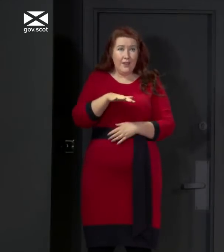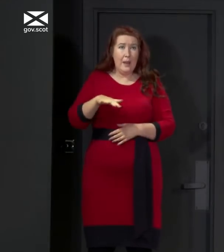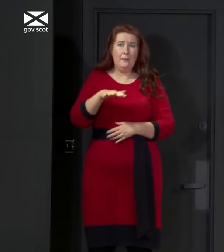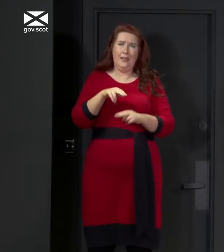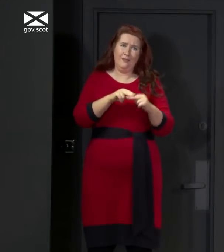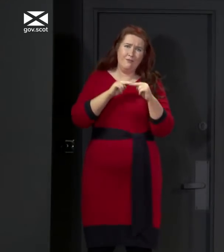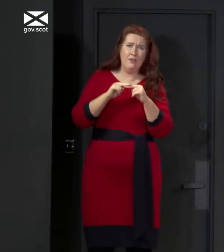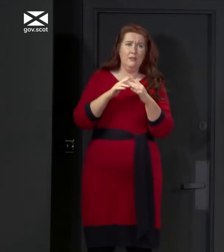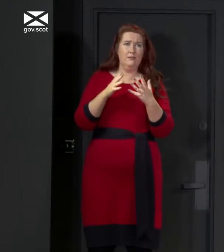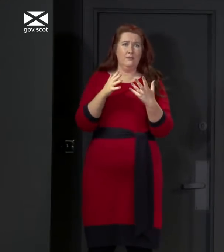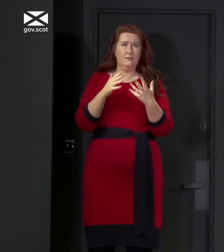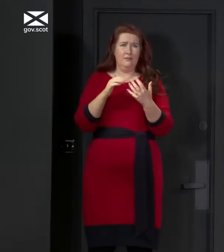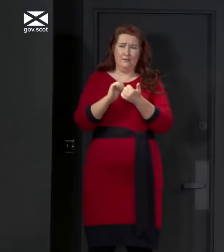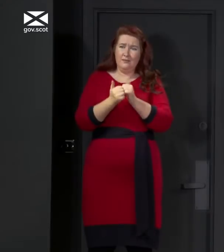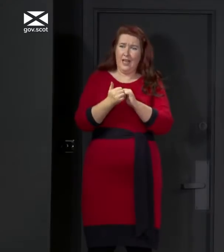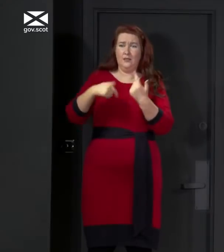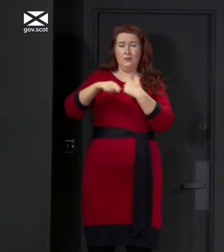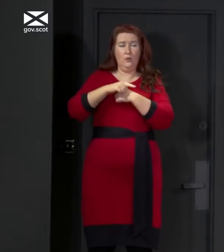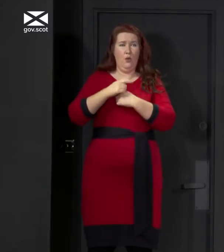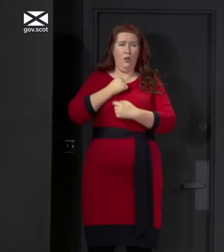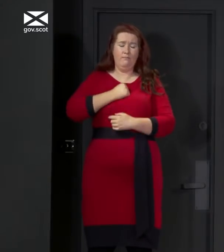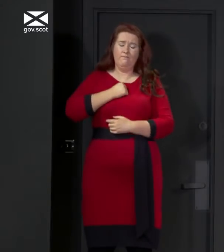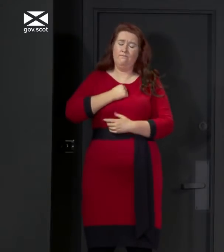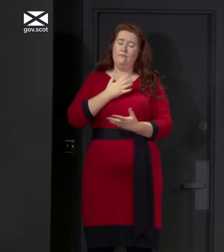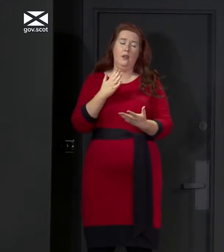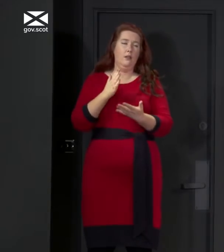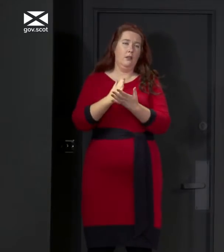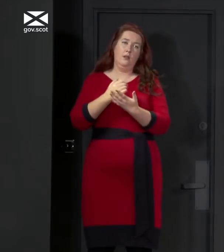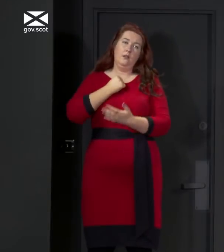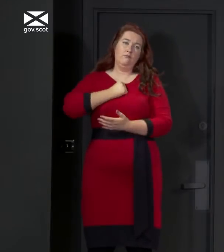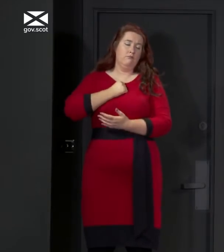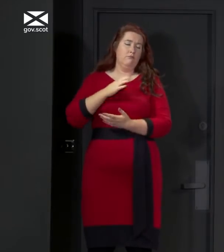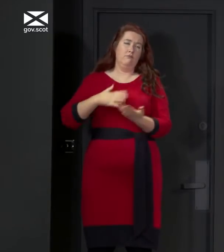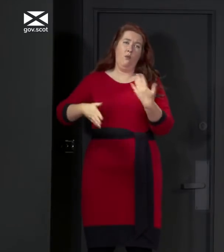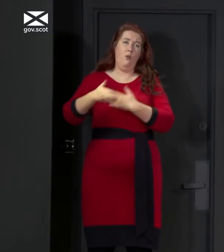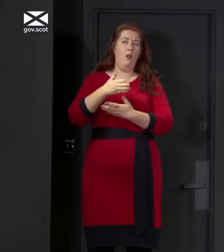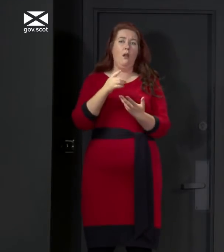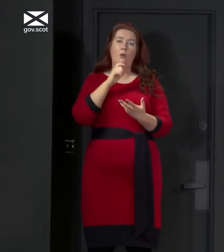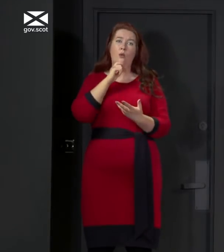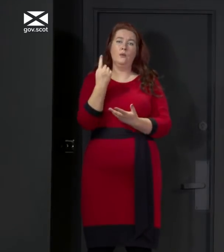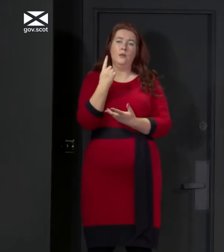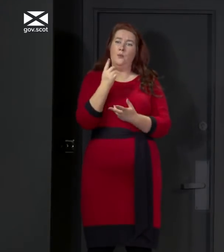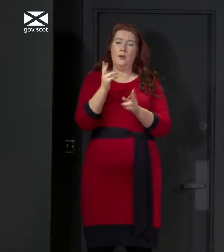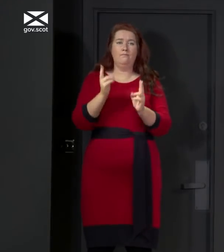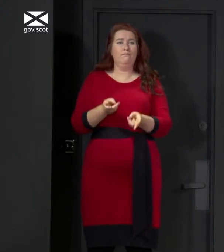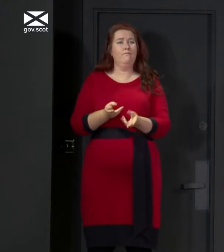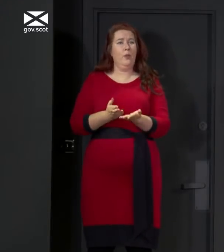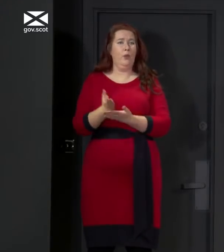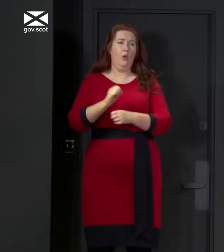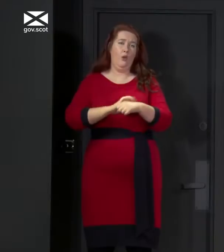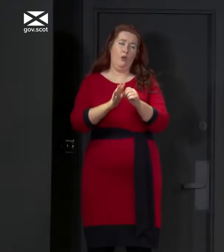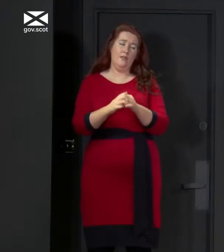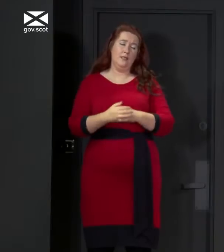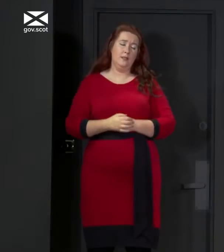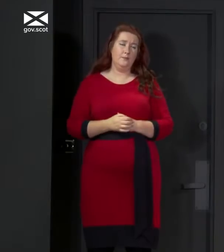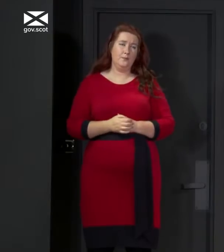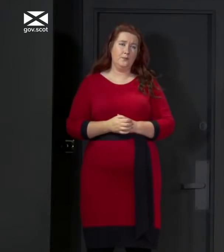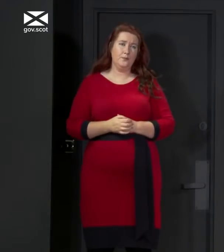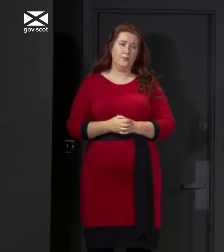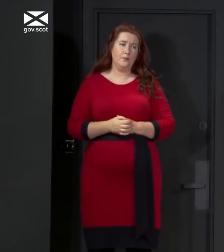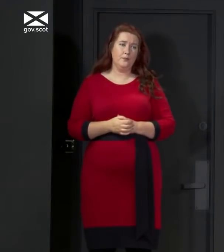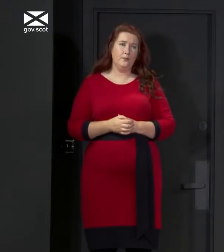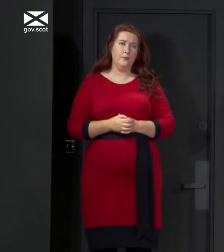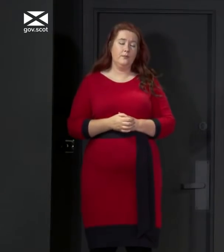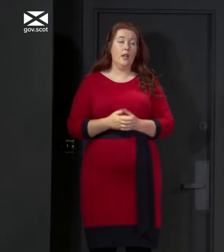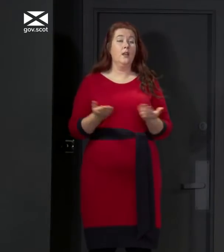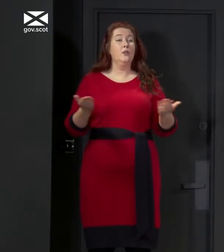So again, today, my condolences and thoughts go to every individual and family who is in that situation. Now, I'm